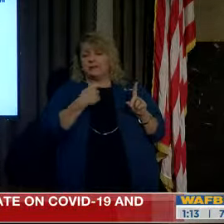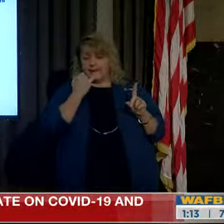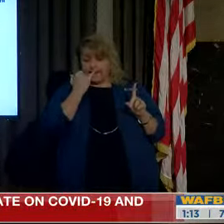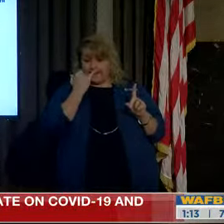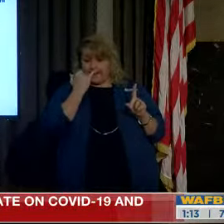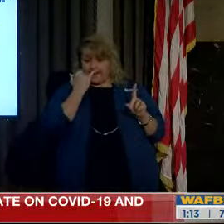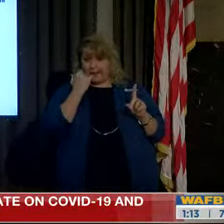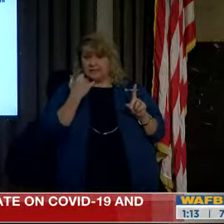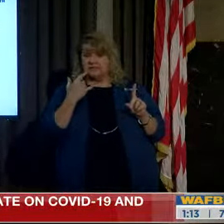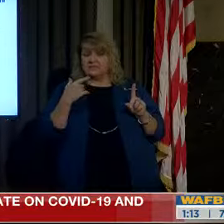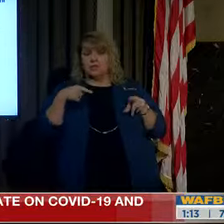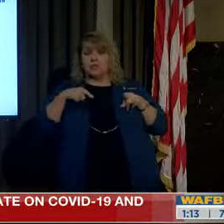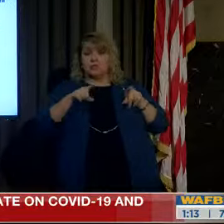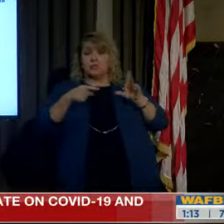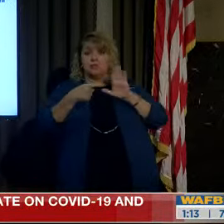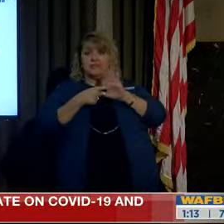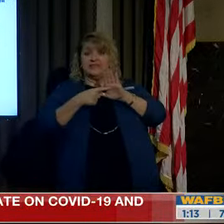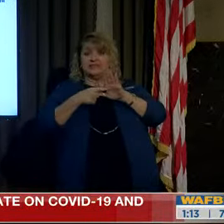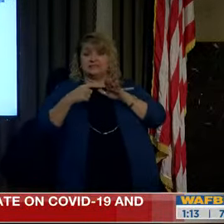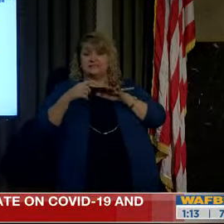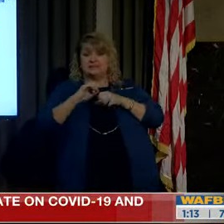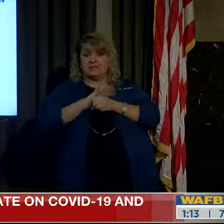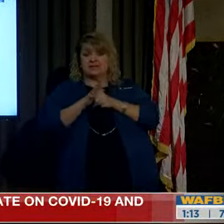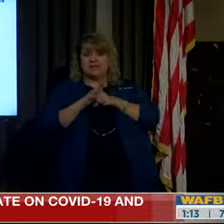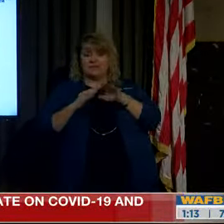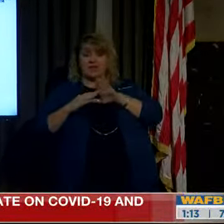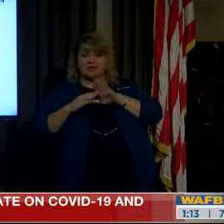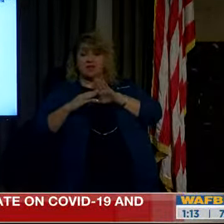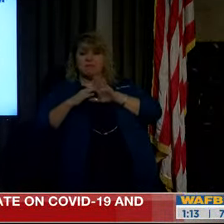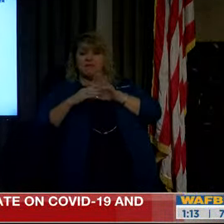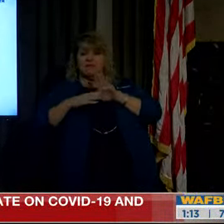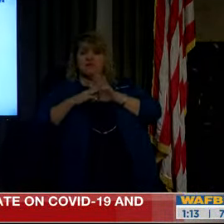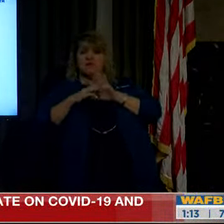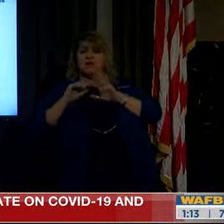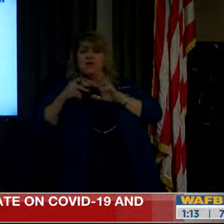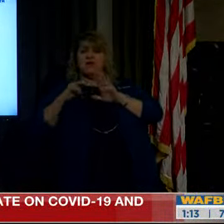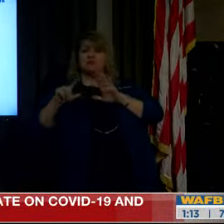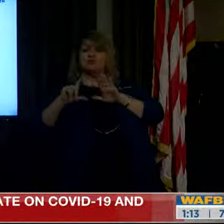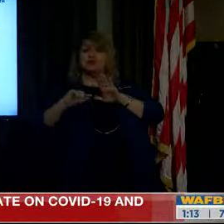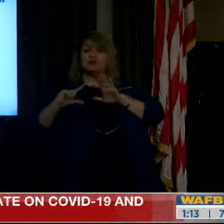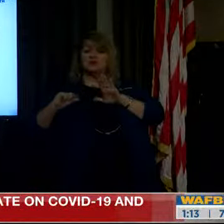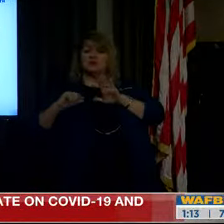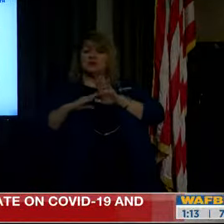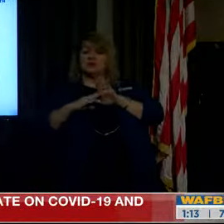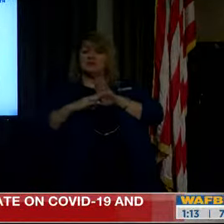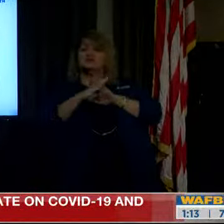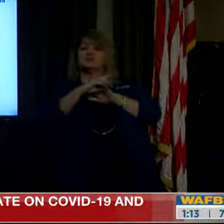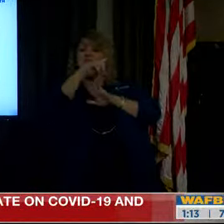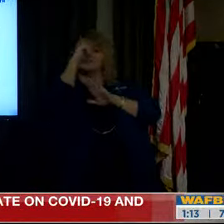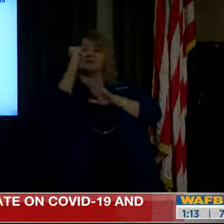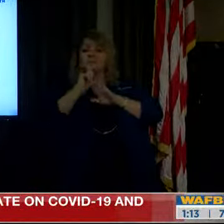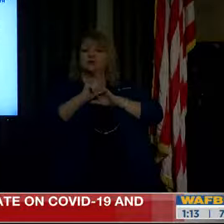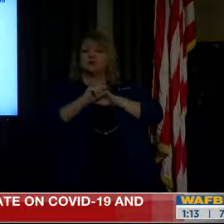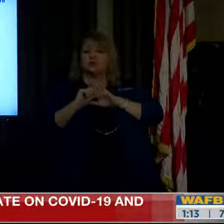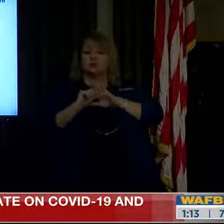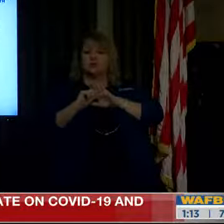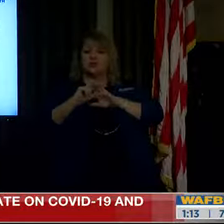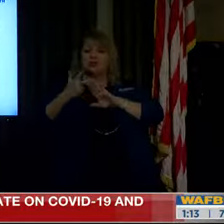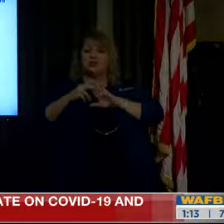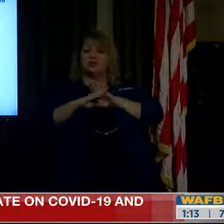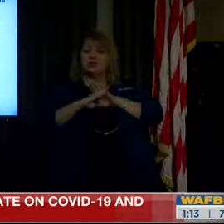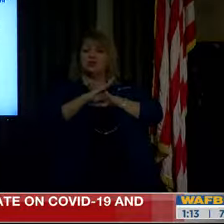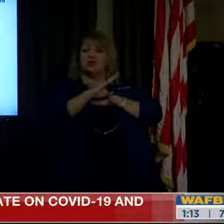peaks throughout this pandemic. Our first one in March and April 2020, our second one in the middle of the summer 2020, our third